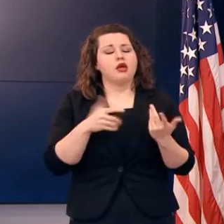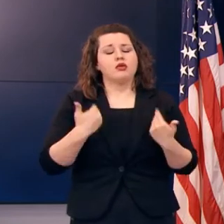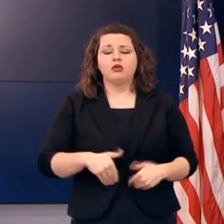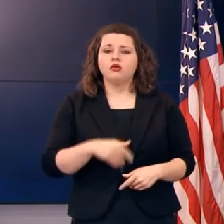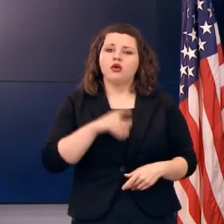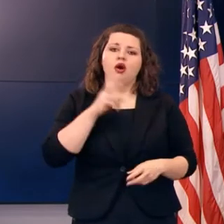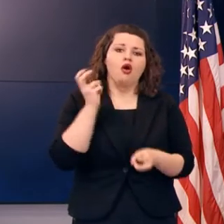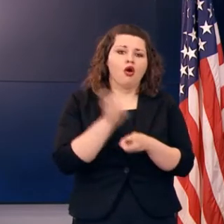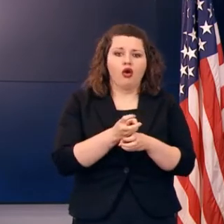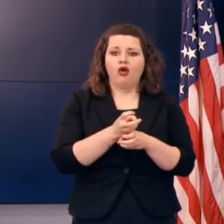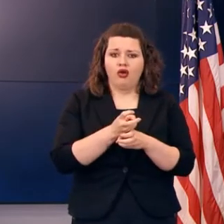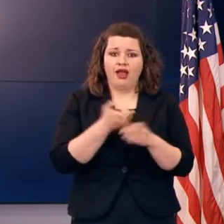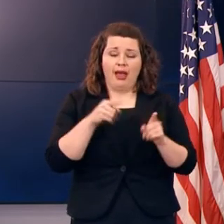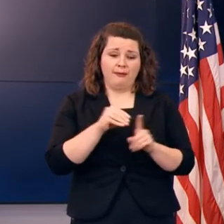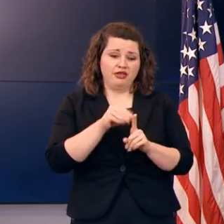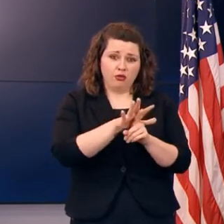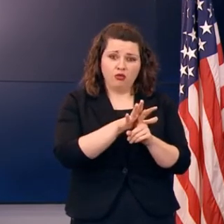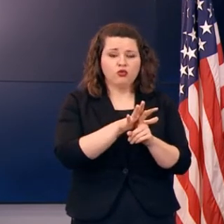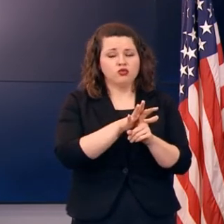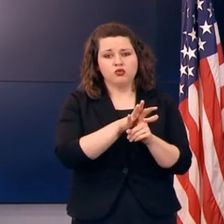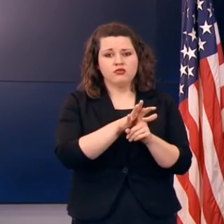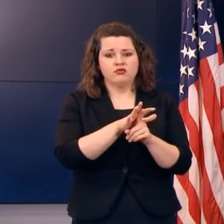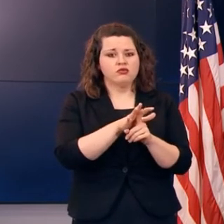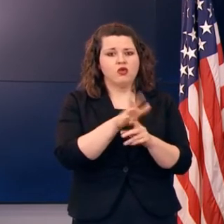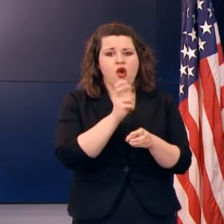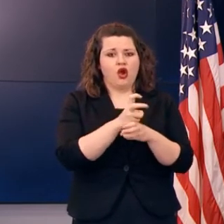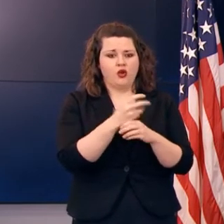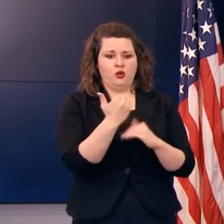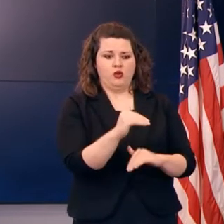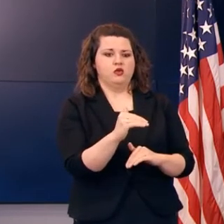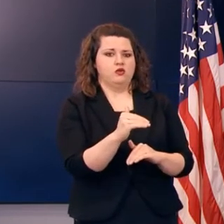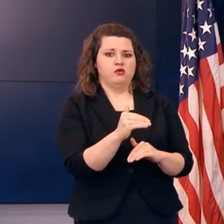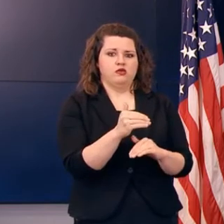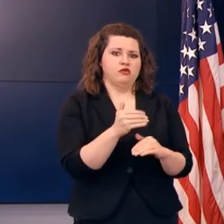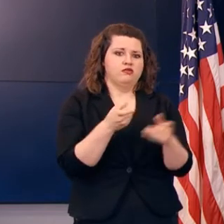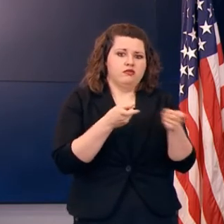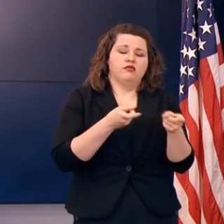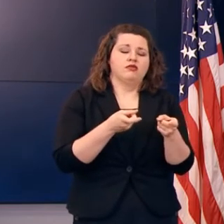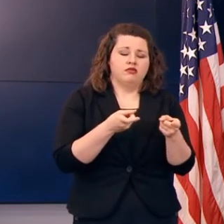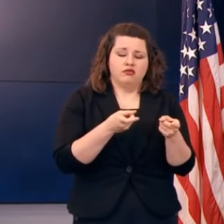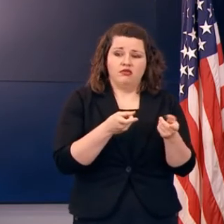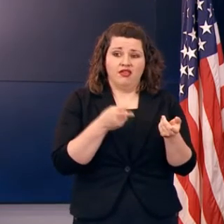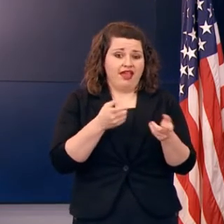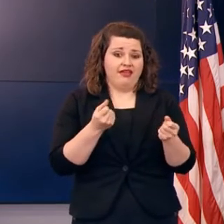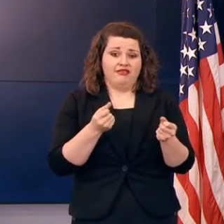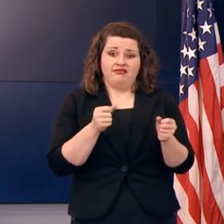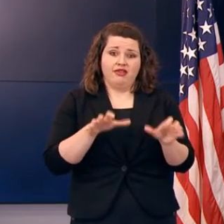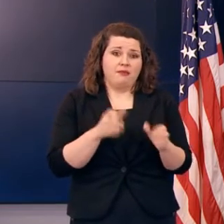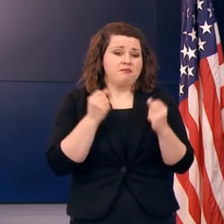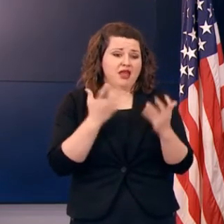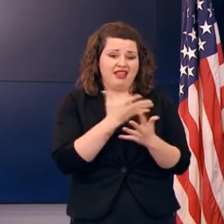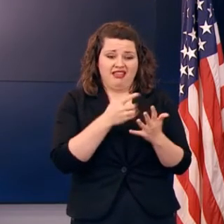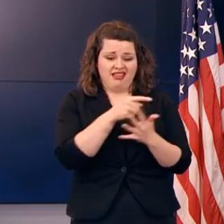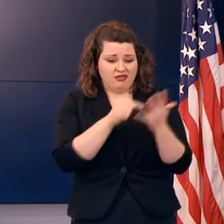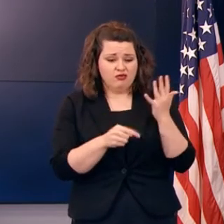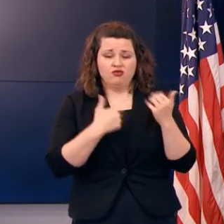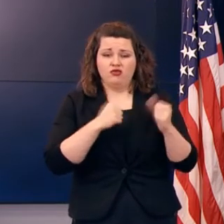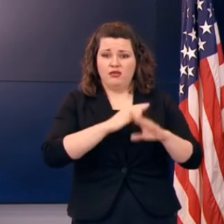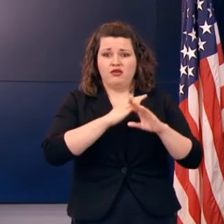that setting once it's exposed to contain it, regardless of everything that they've done to really try to prevent it. And so that's